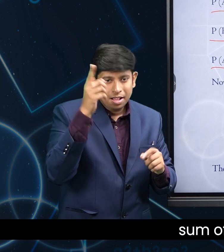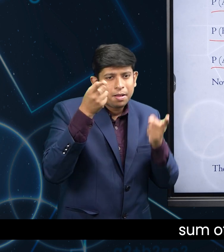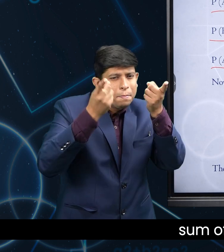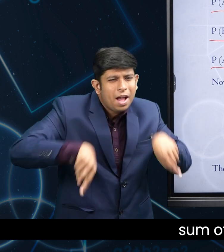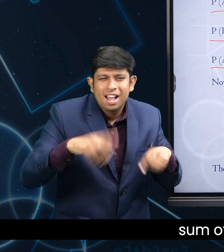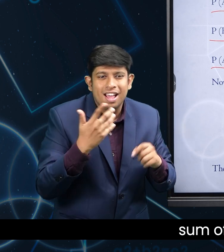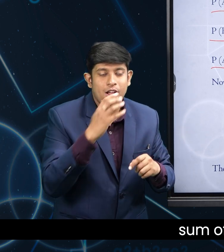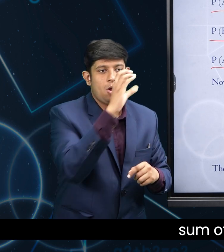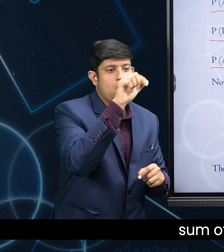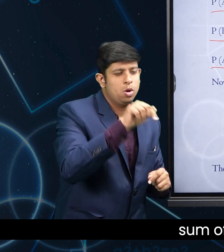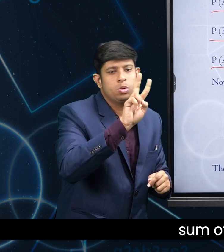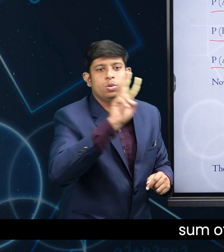0.22.